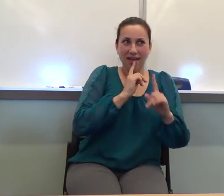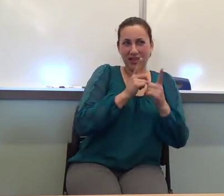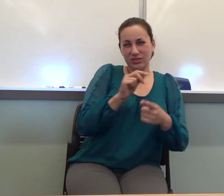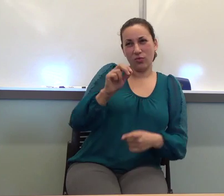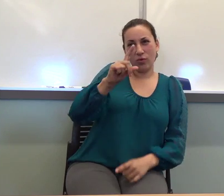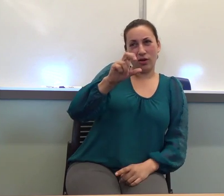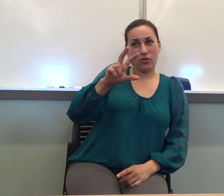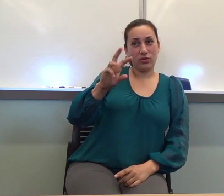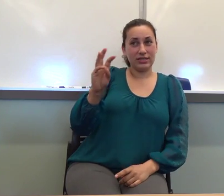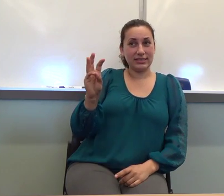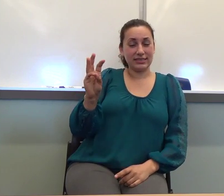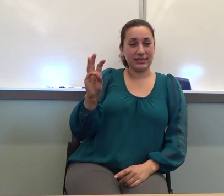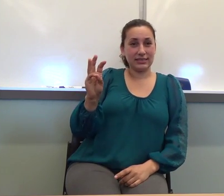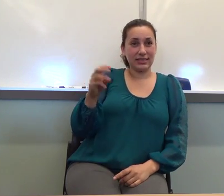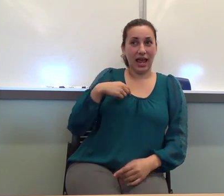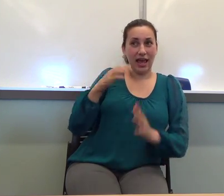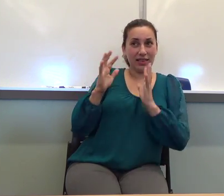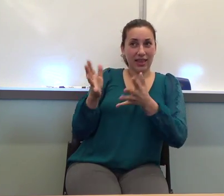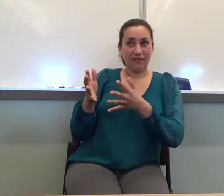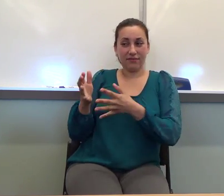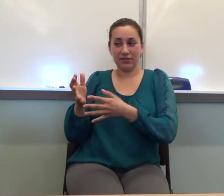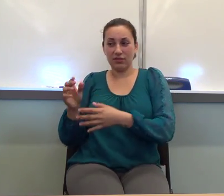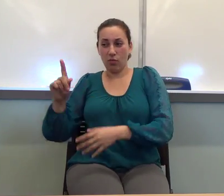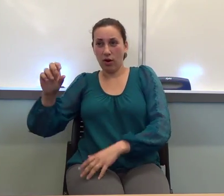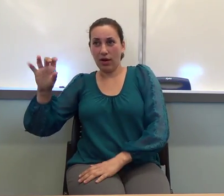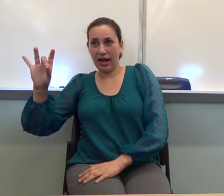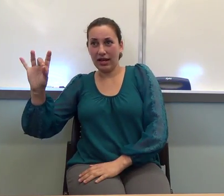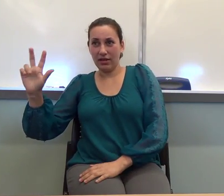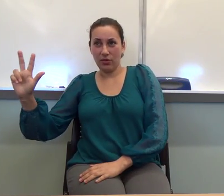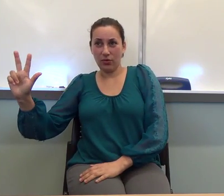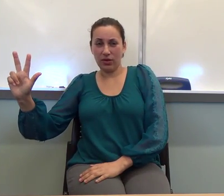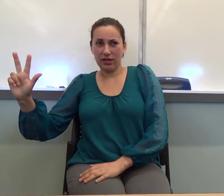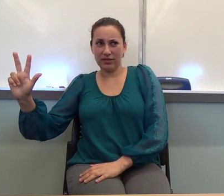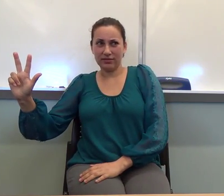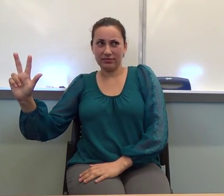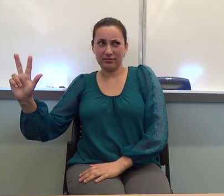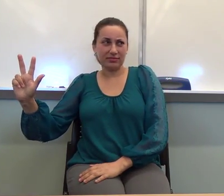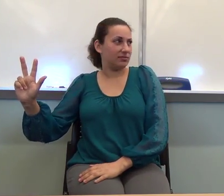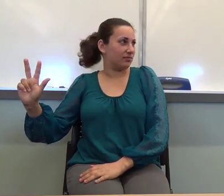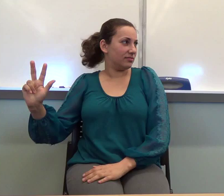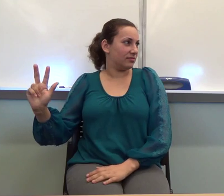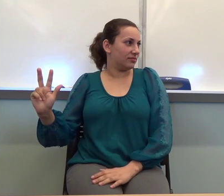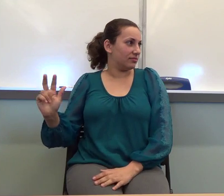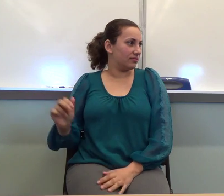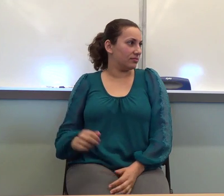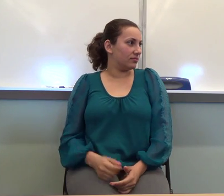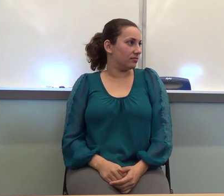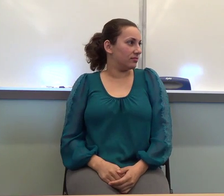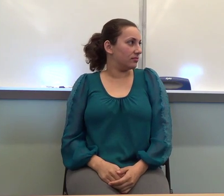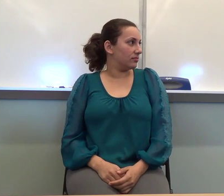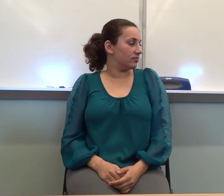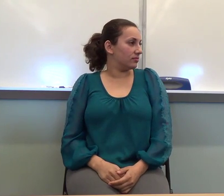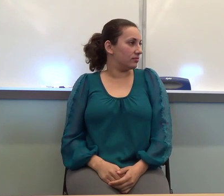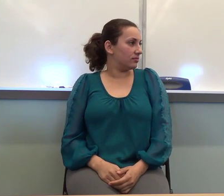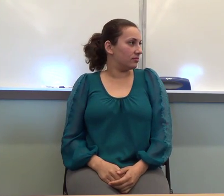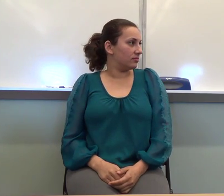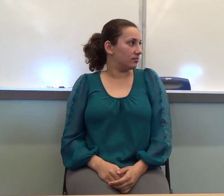same as 183 because everything went into the top and the bottom and stuff. Right. And like